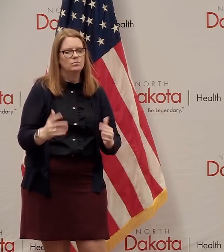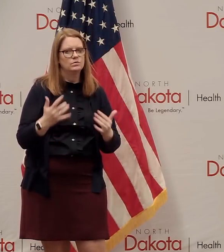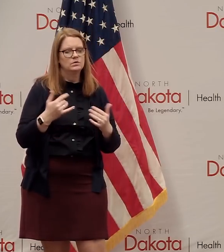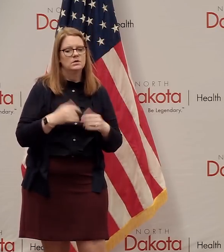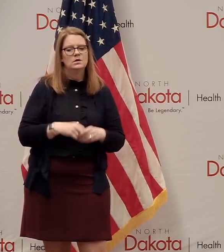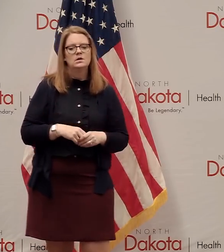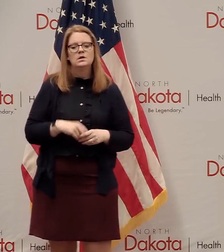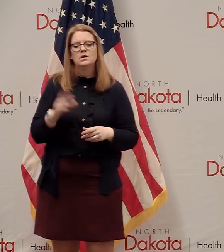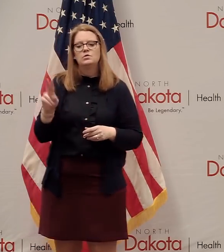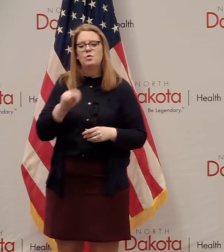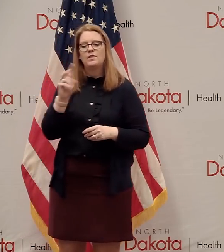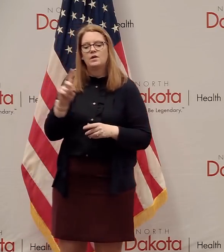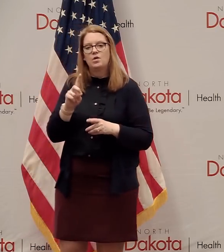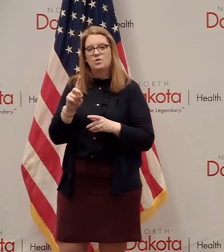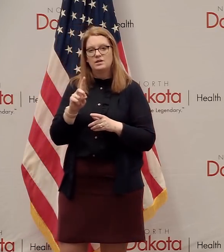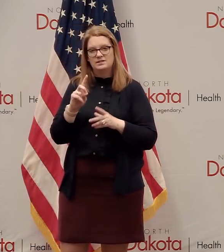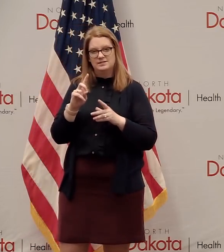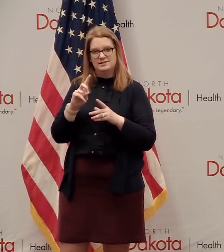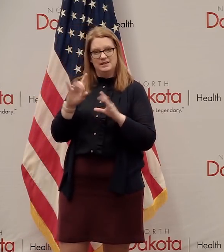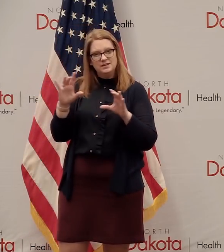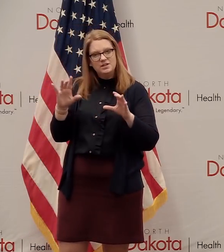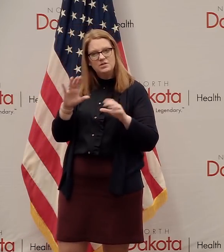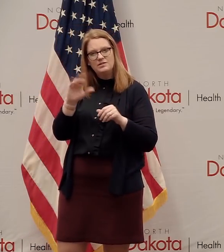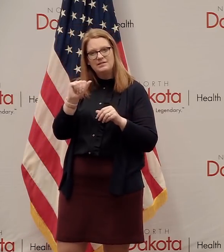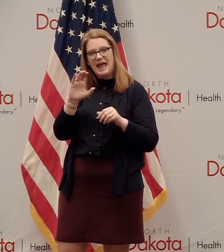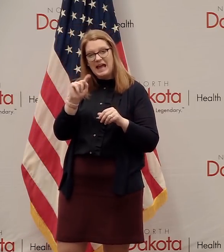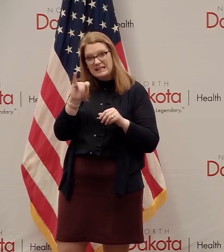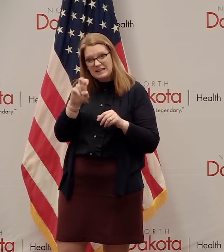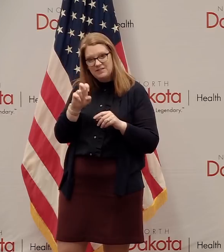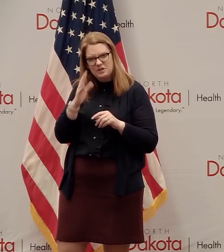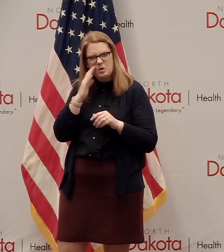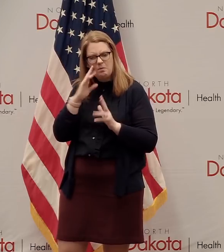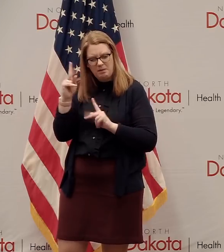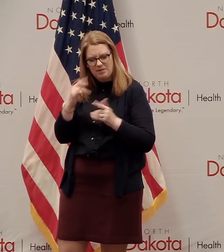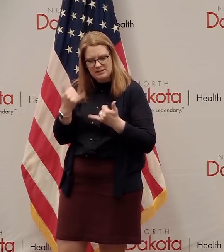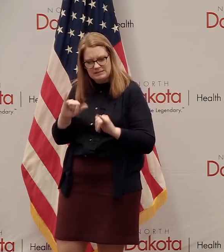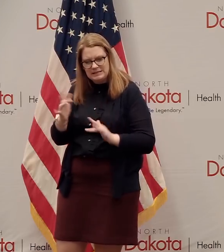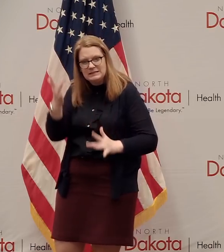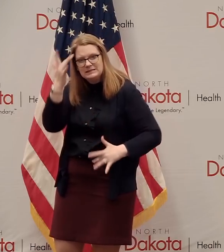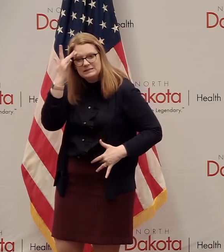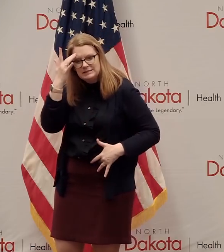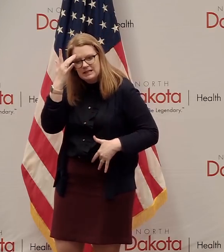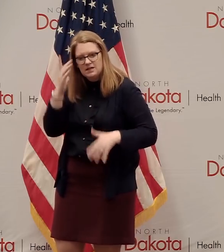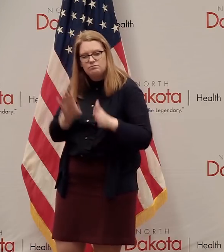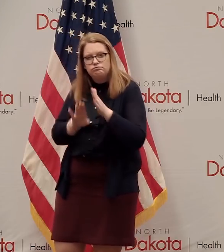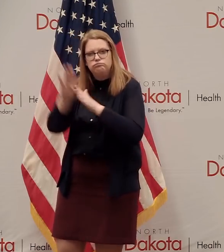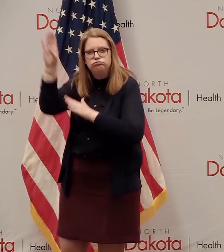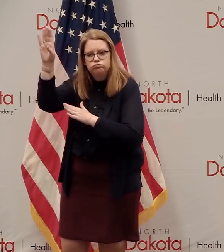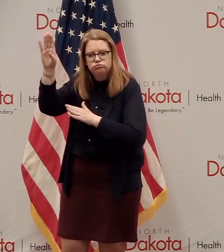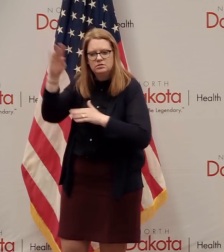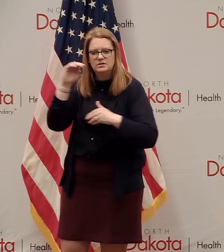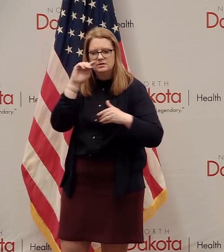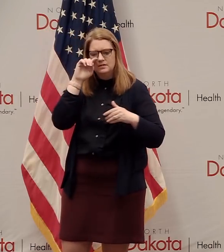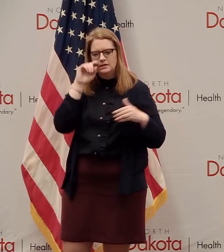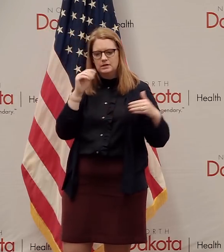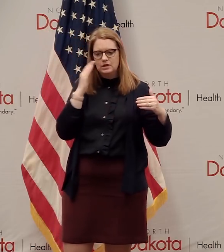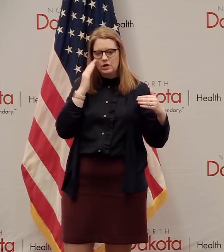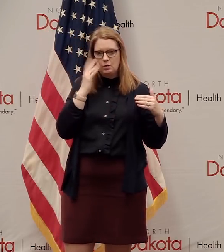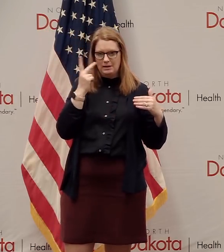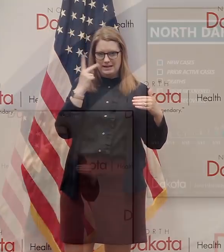active cases rose again today. When we take a look at the case trends slide, we can again see that the curve is